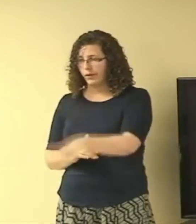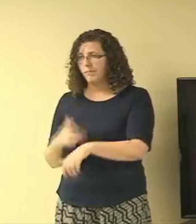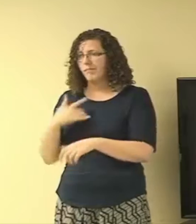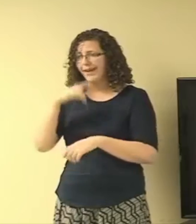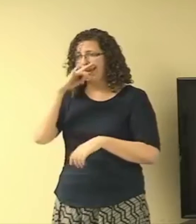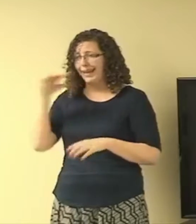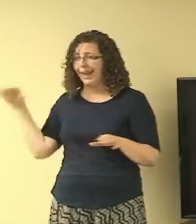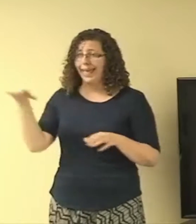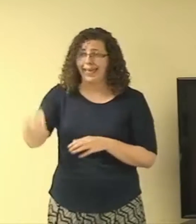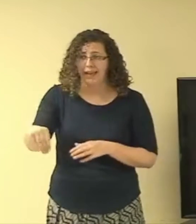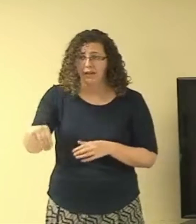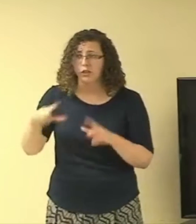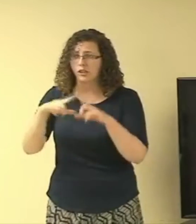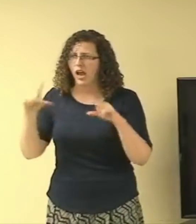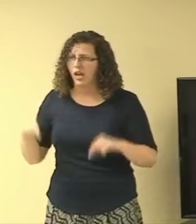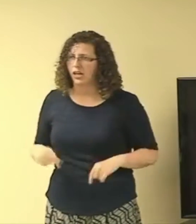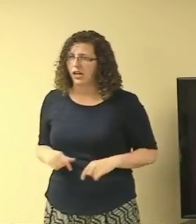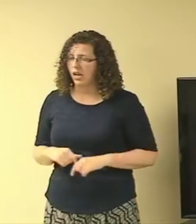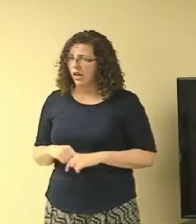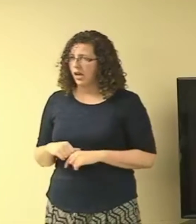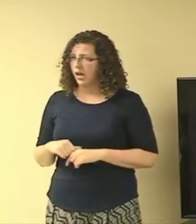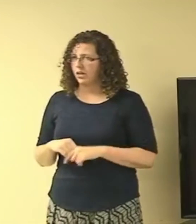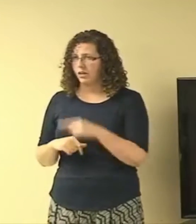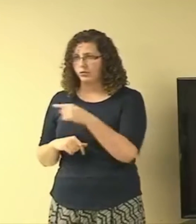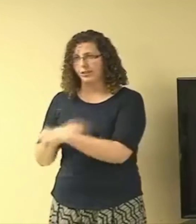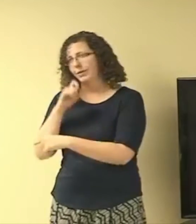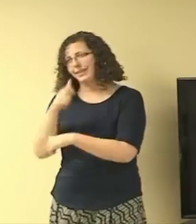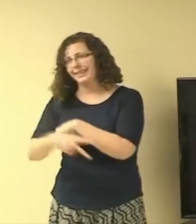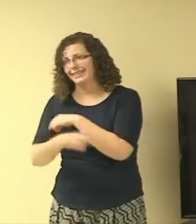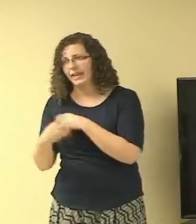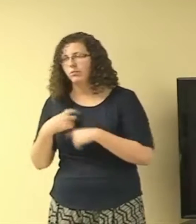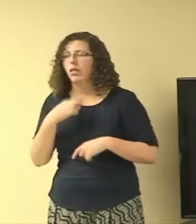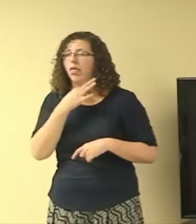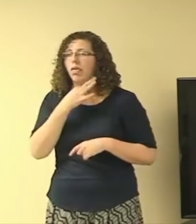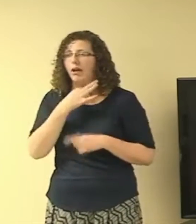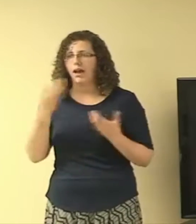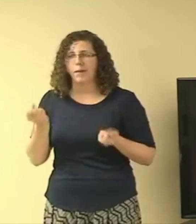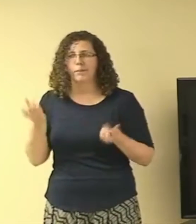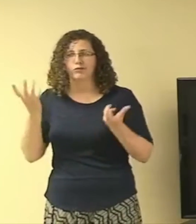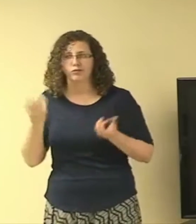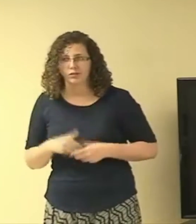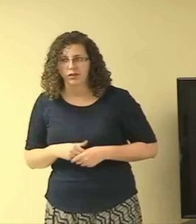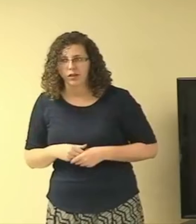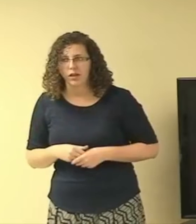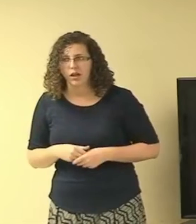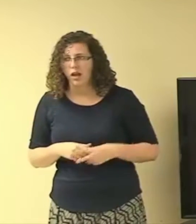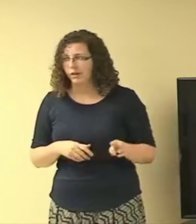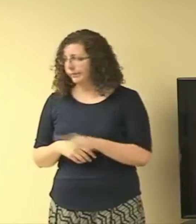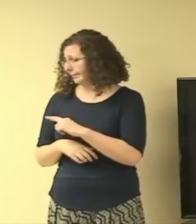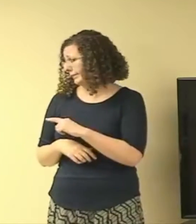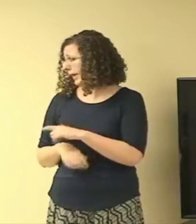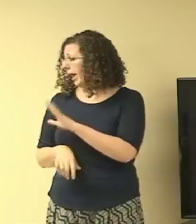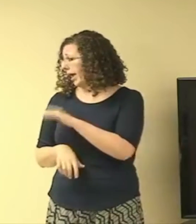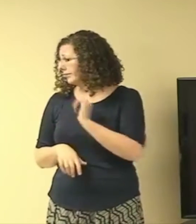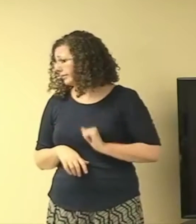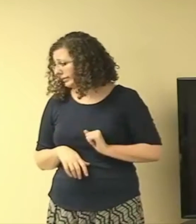kid reaches for the check. Now, she wasn't going to take it. She just wanted to know what it was. And I'm like, none